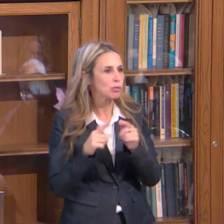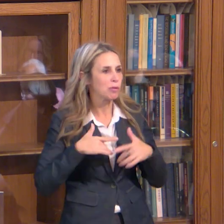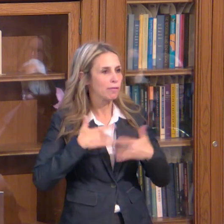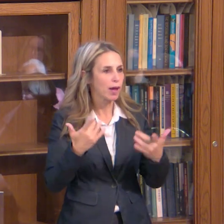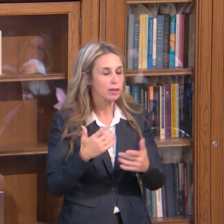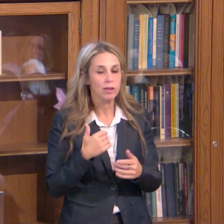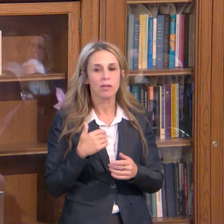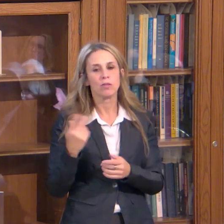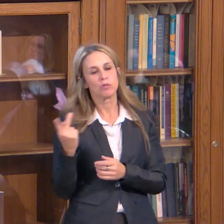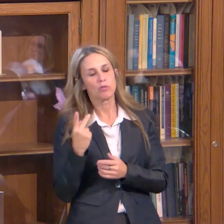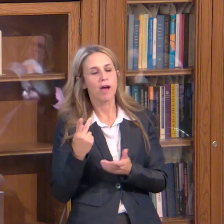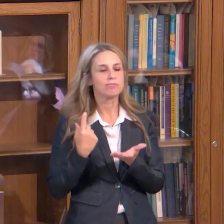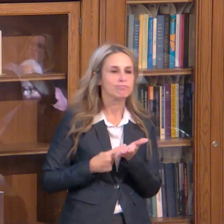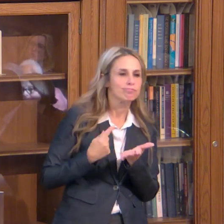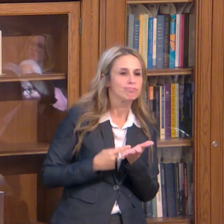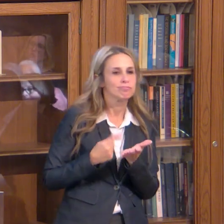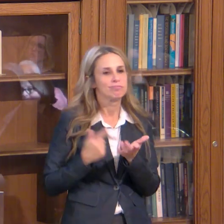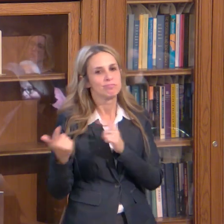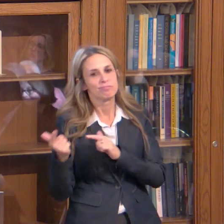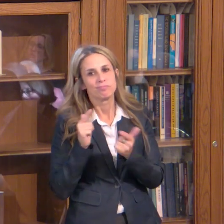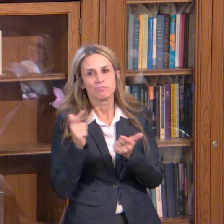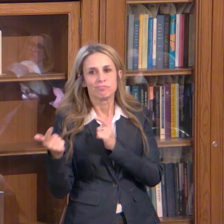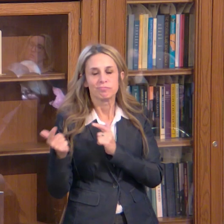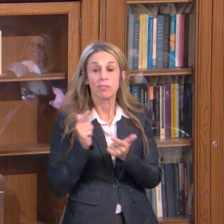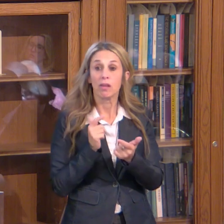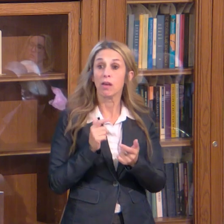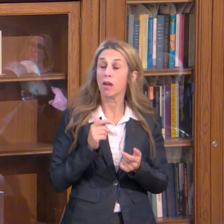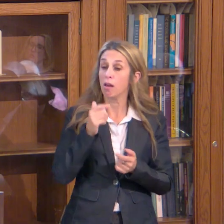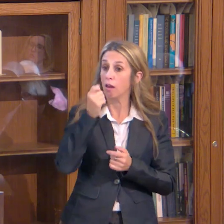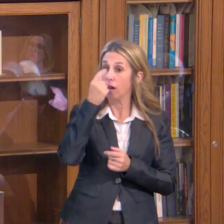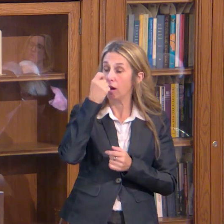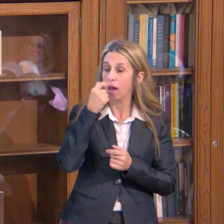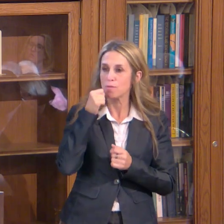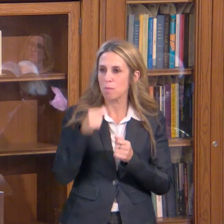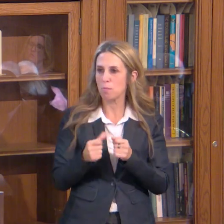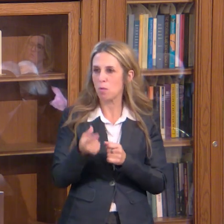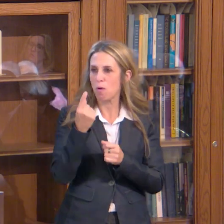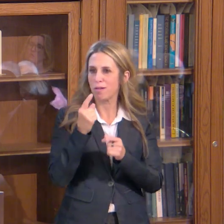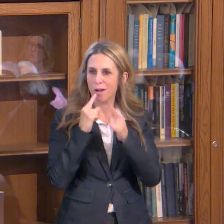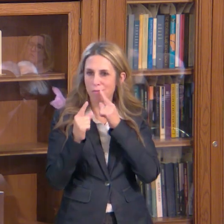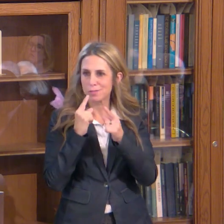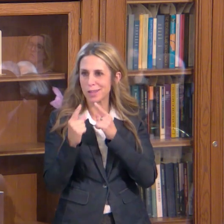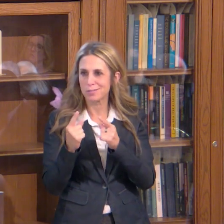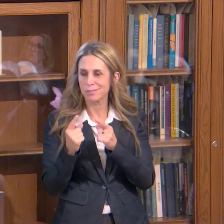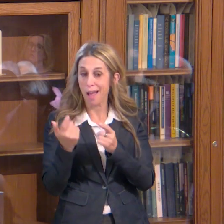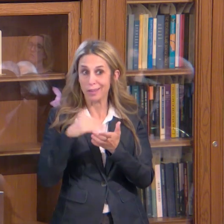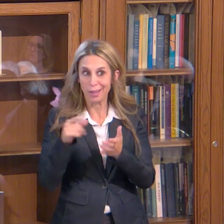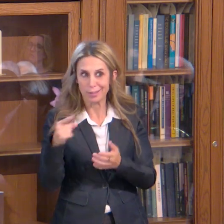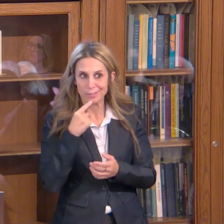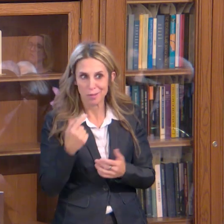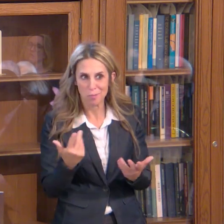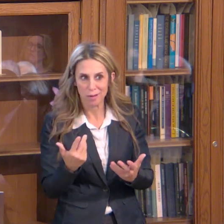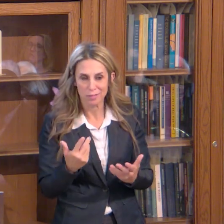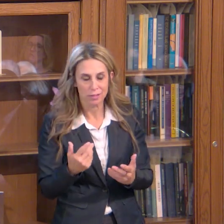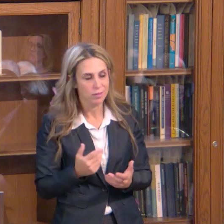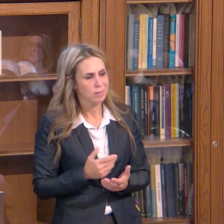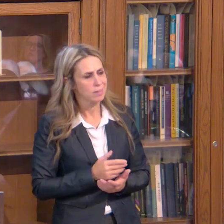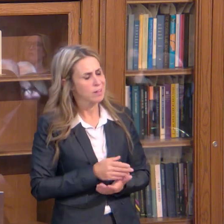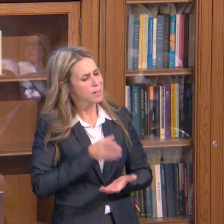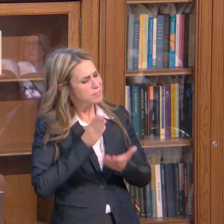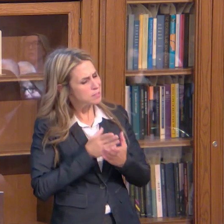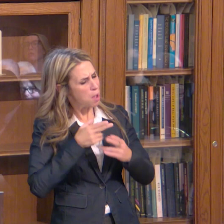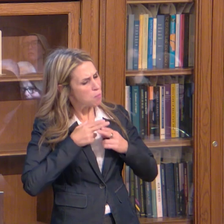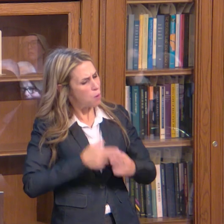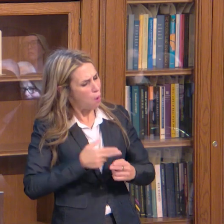conversations and I remember one of those conversations Dr Franklin again he said to me stop calling